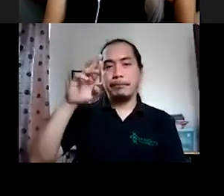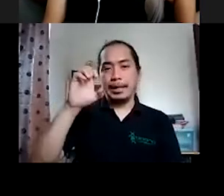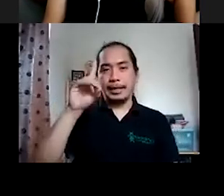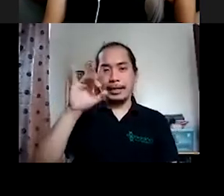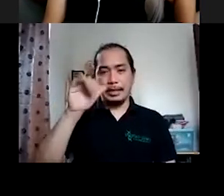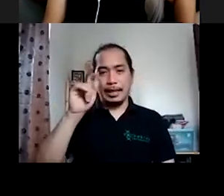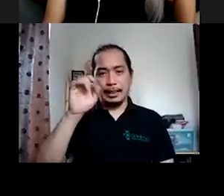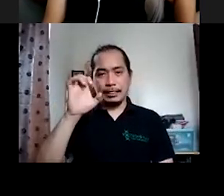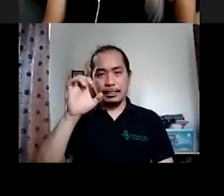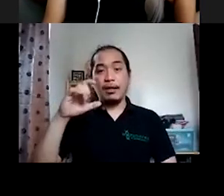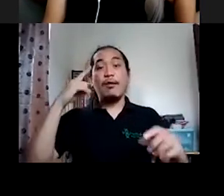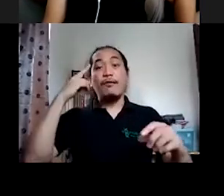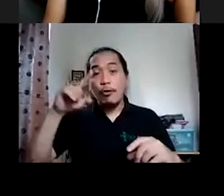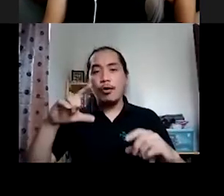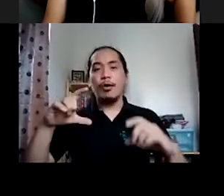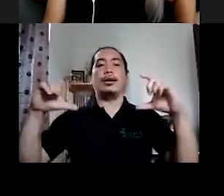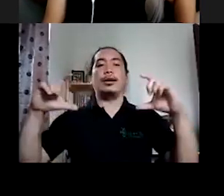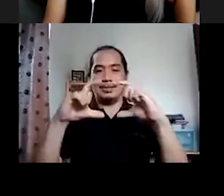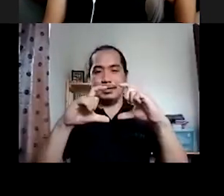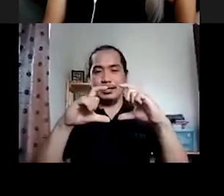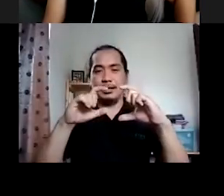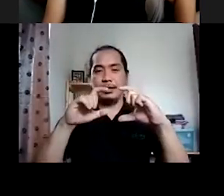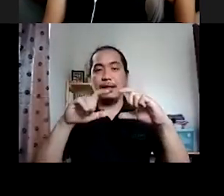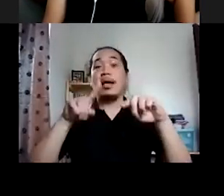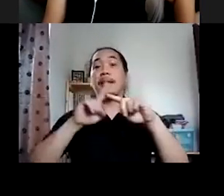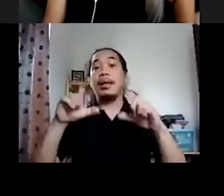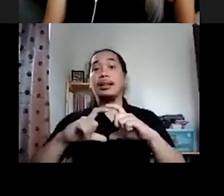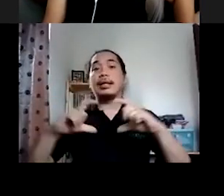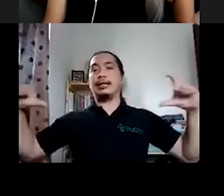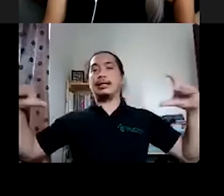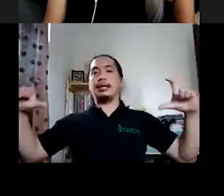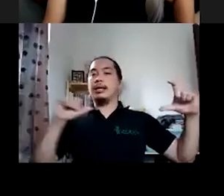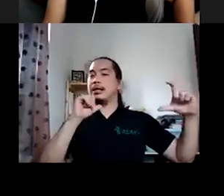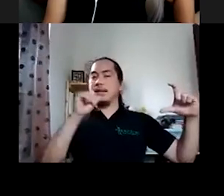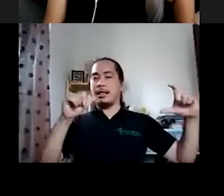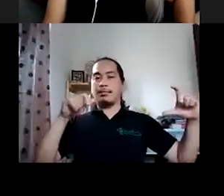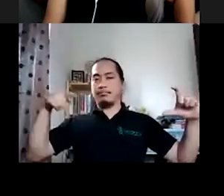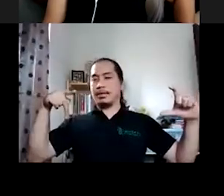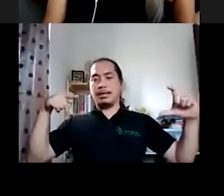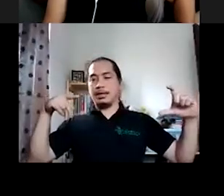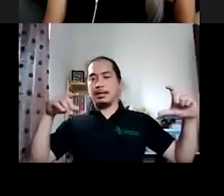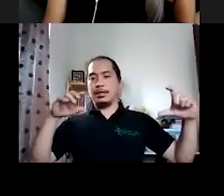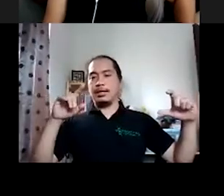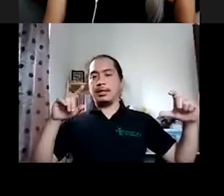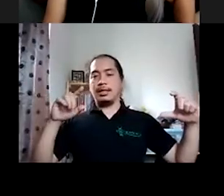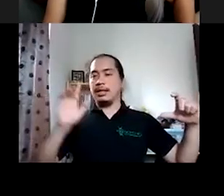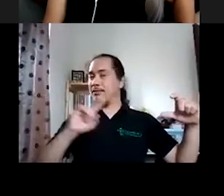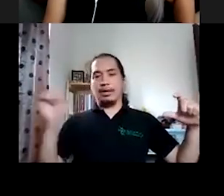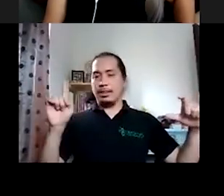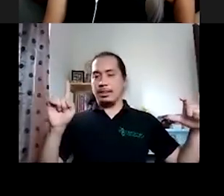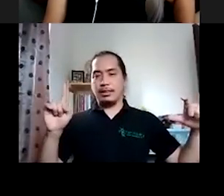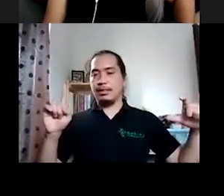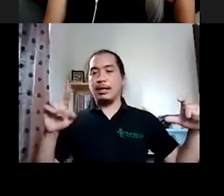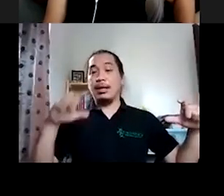So together is the predicate for that embedded clause. But in the main